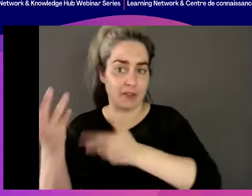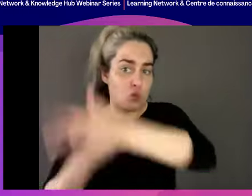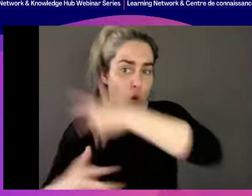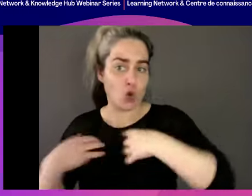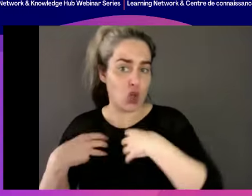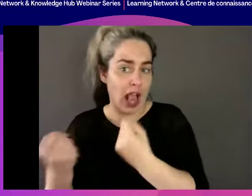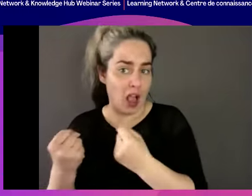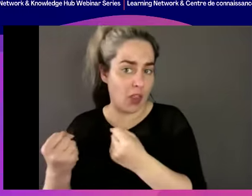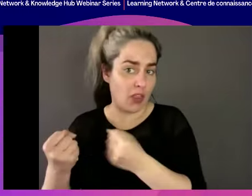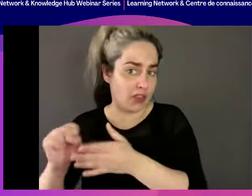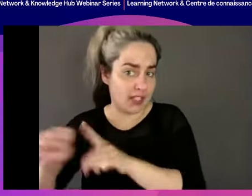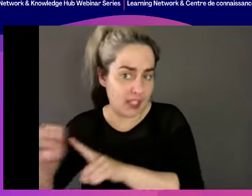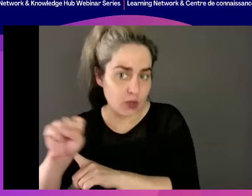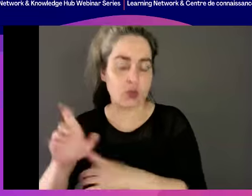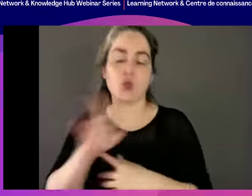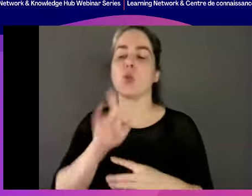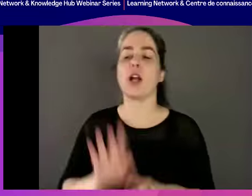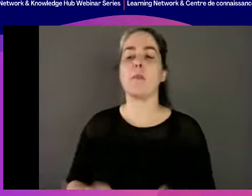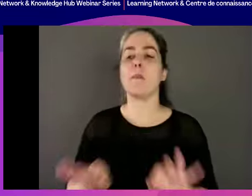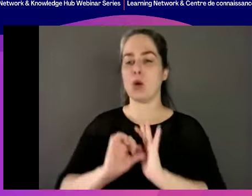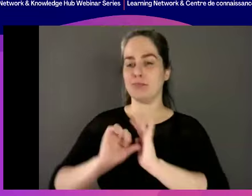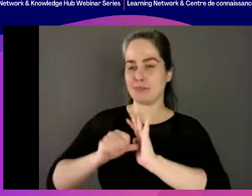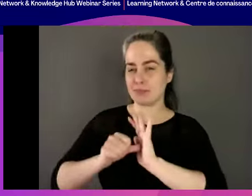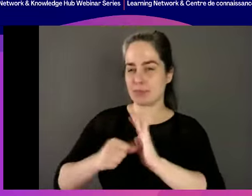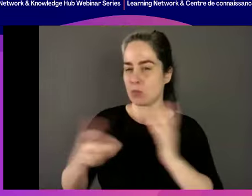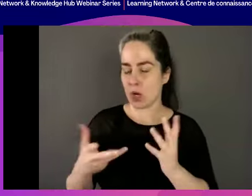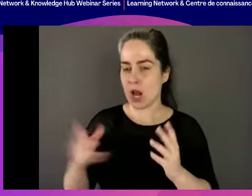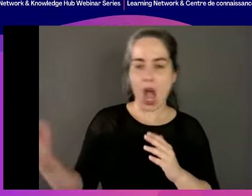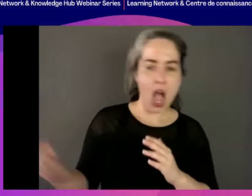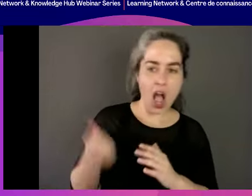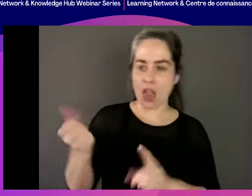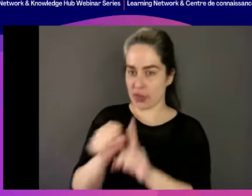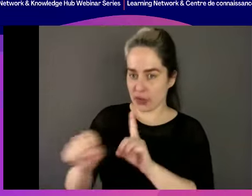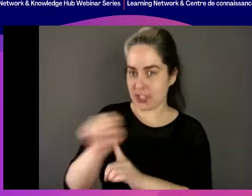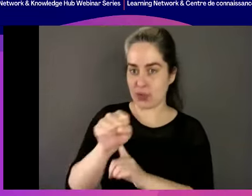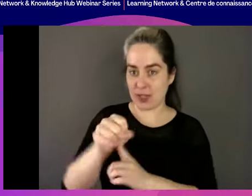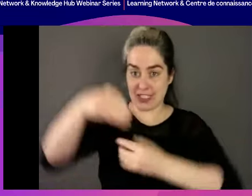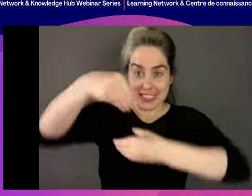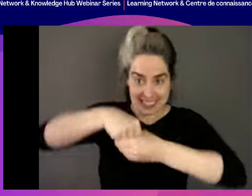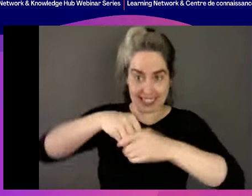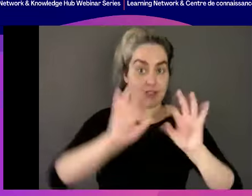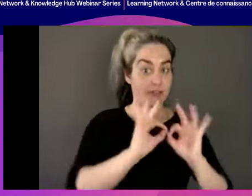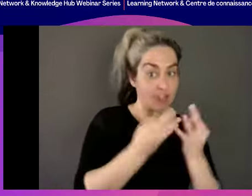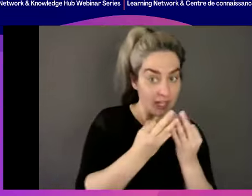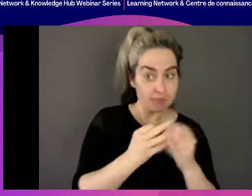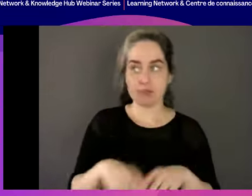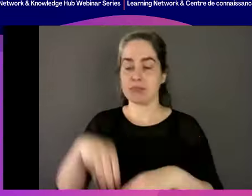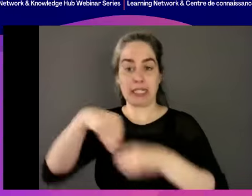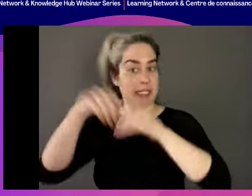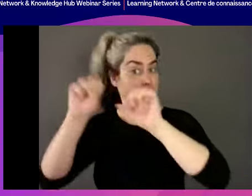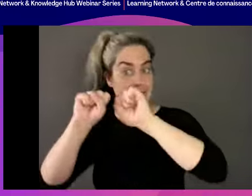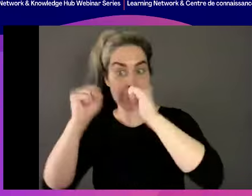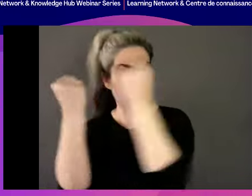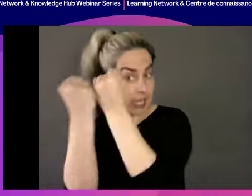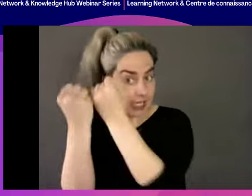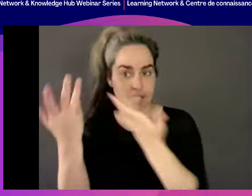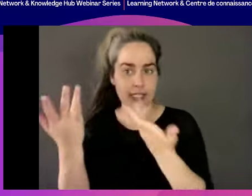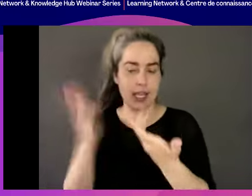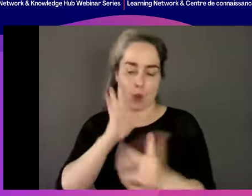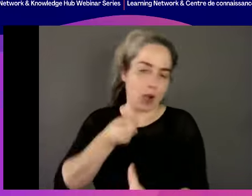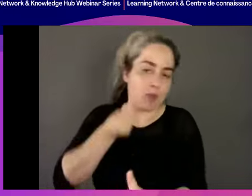importance of other conditions, other factors at the societal level, at the family level, that can affect how